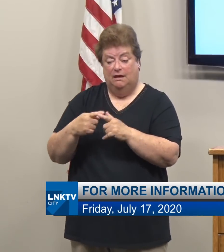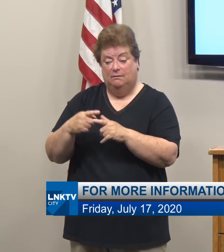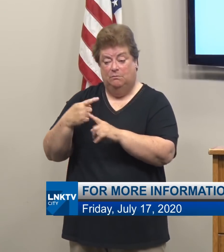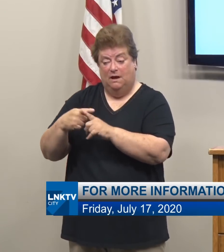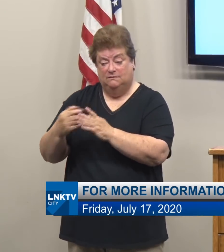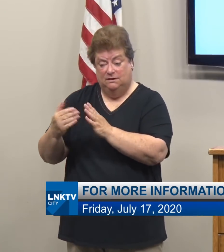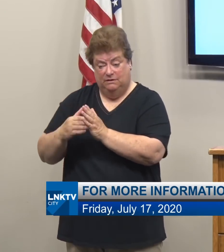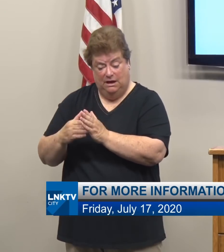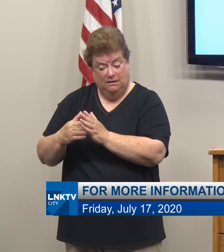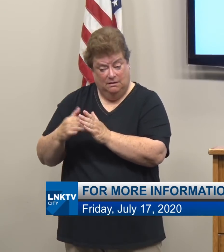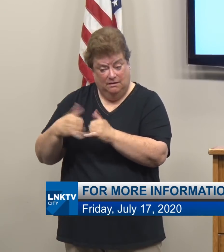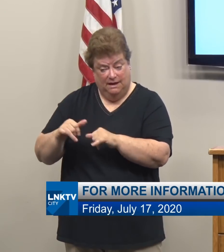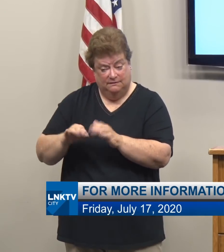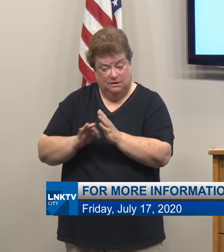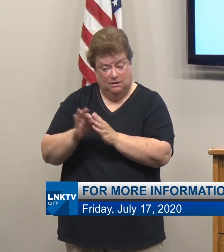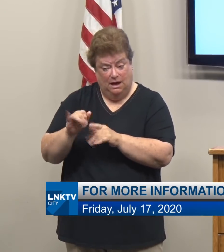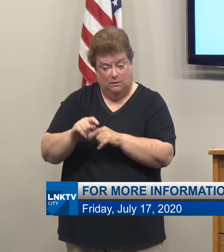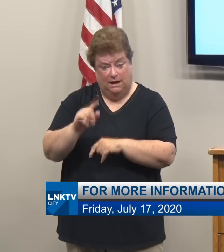that would be a separate case.